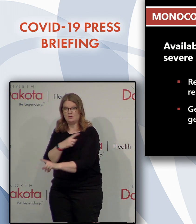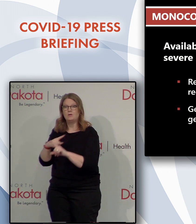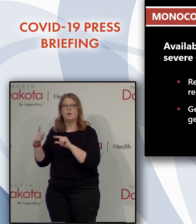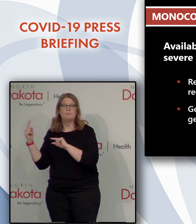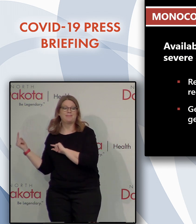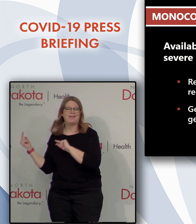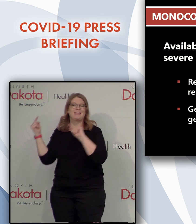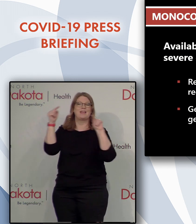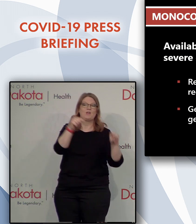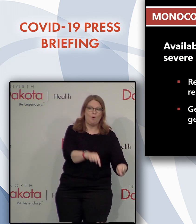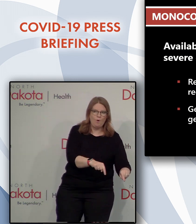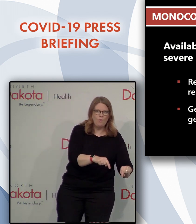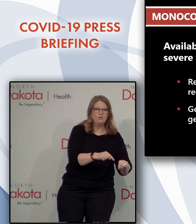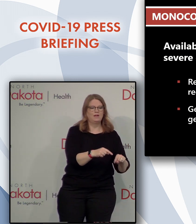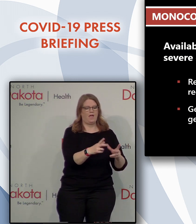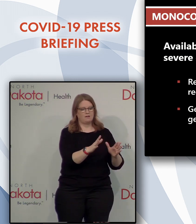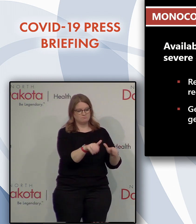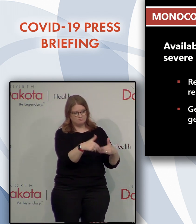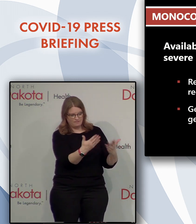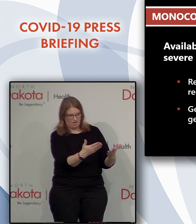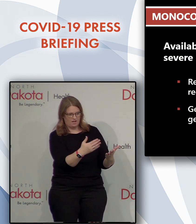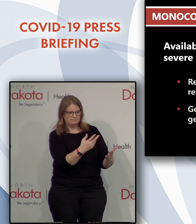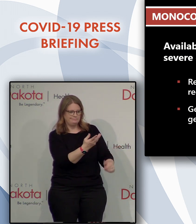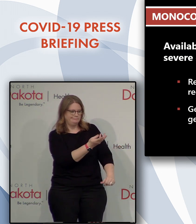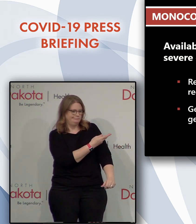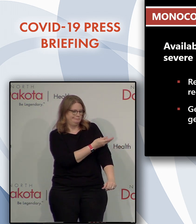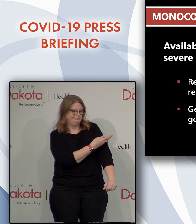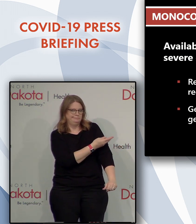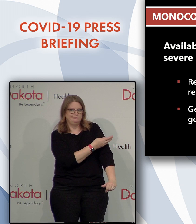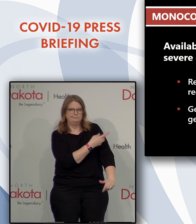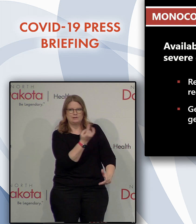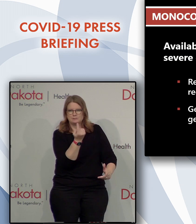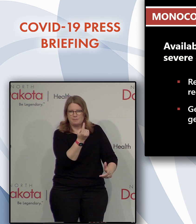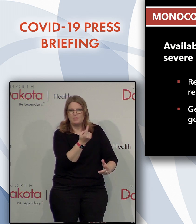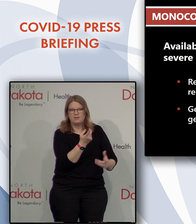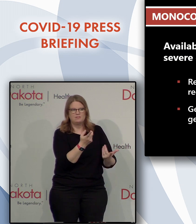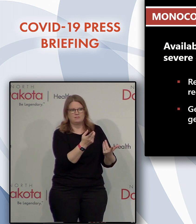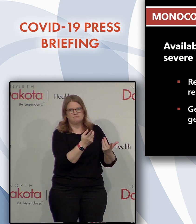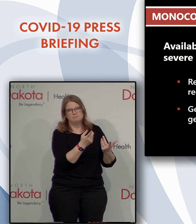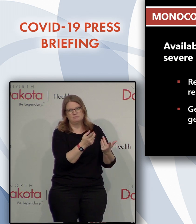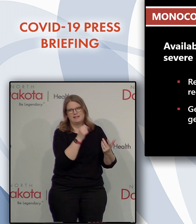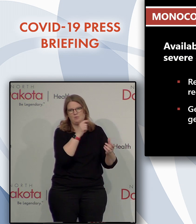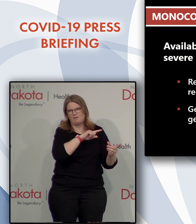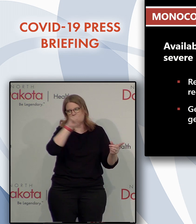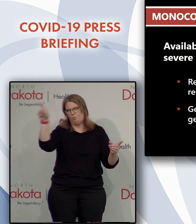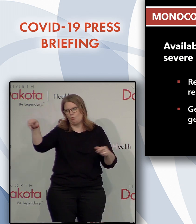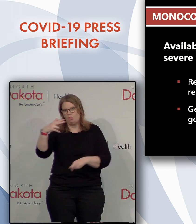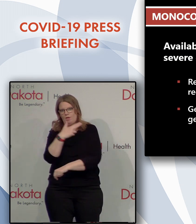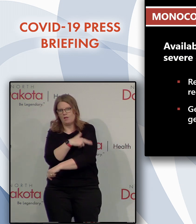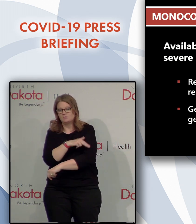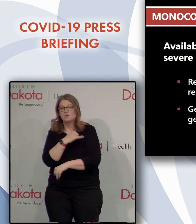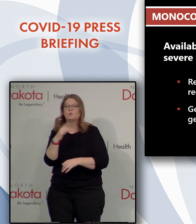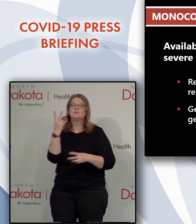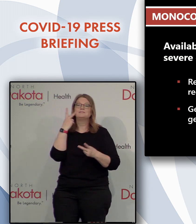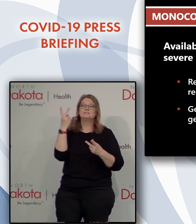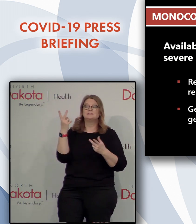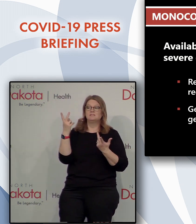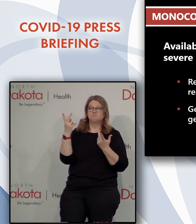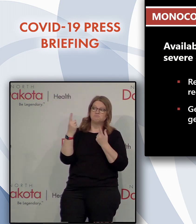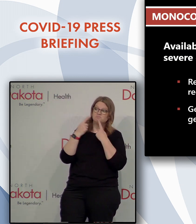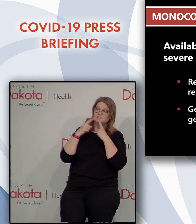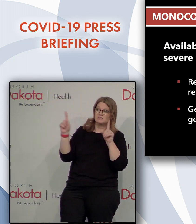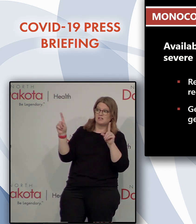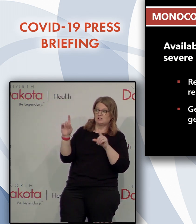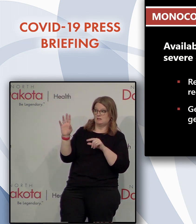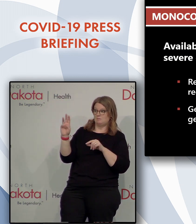them can get reimbursed. So we're, again, trying to work through that red tape. We've seen success in Minnesota with